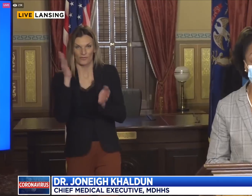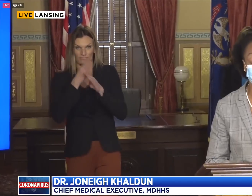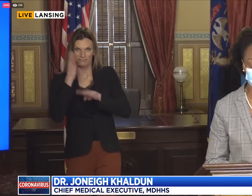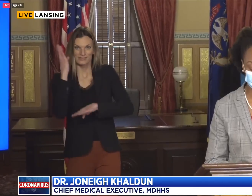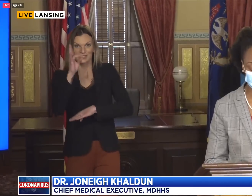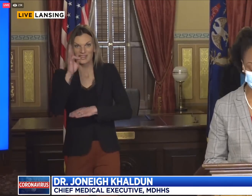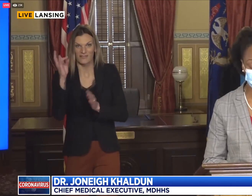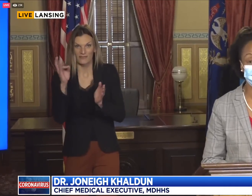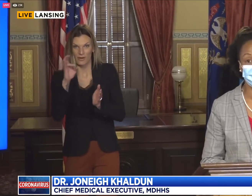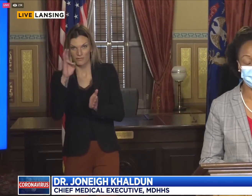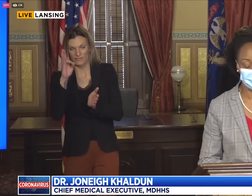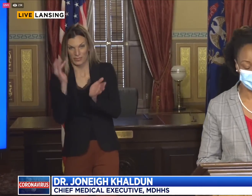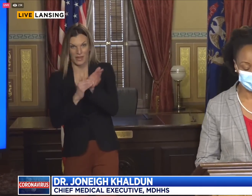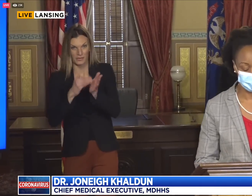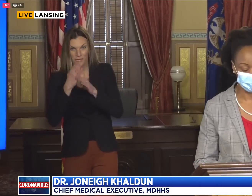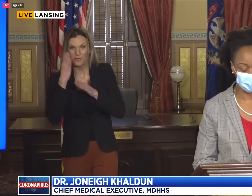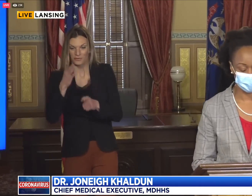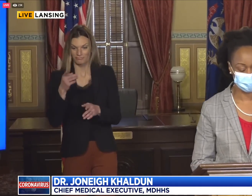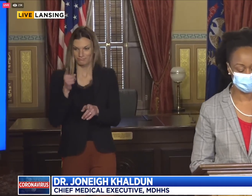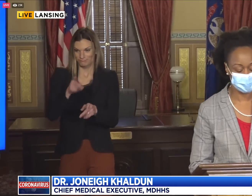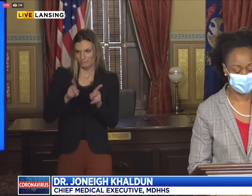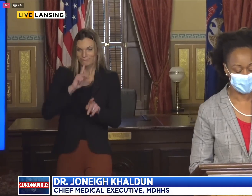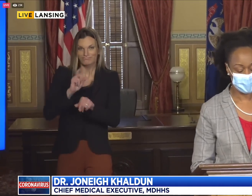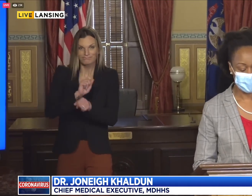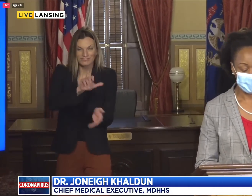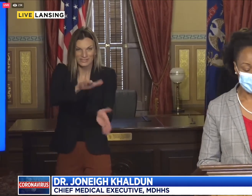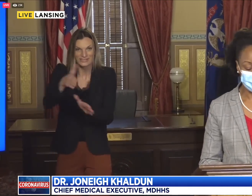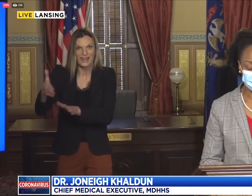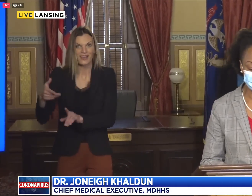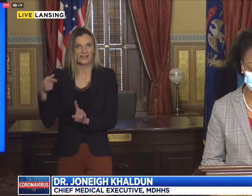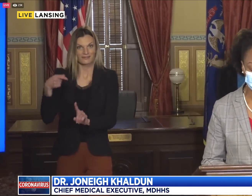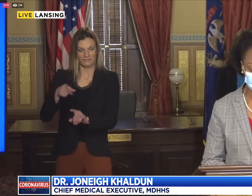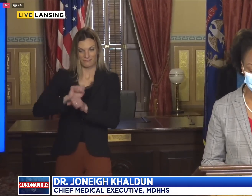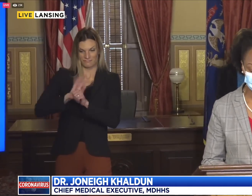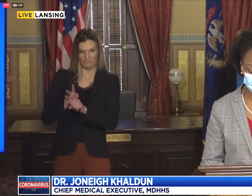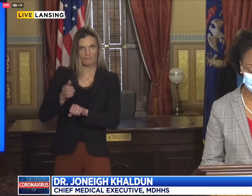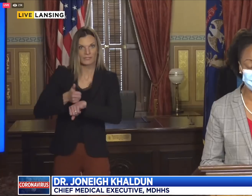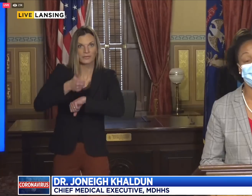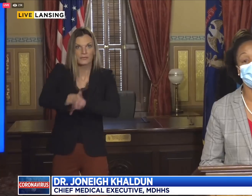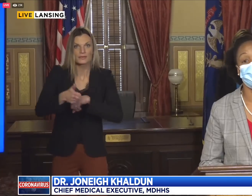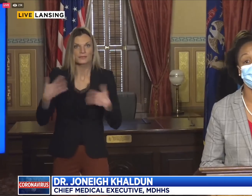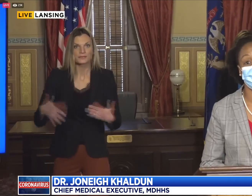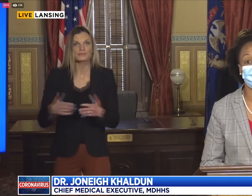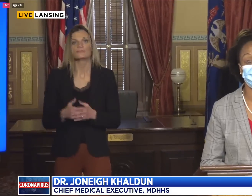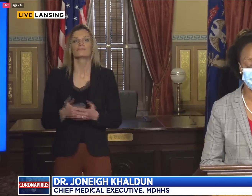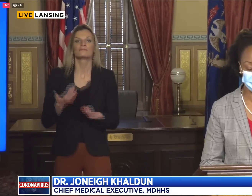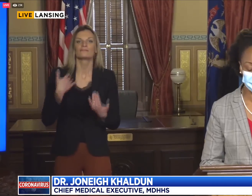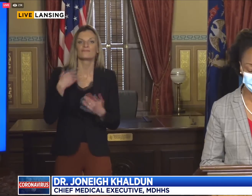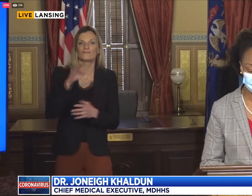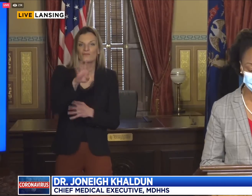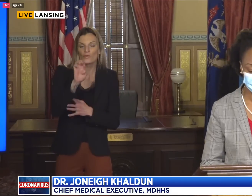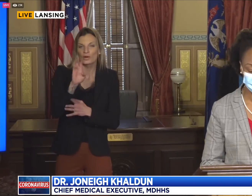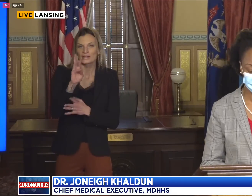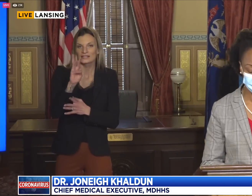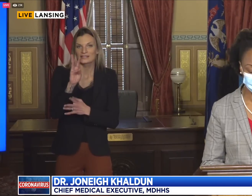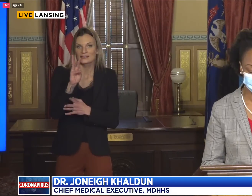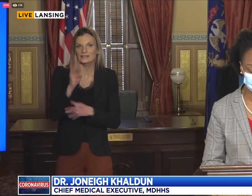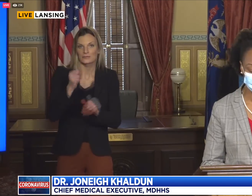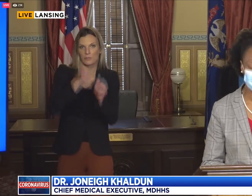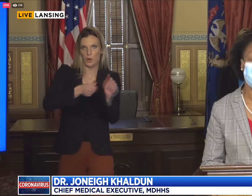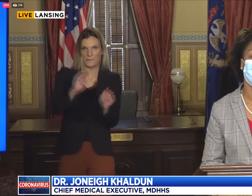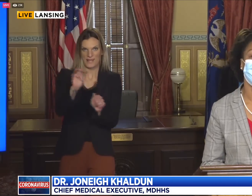7,811 total deaths due to COVID-19 in Michigan. Our overall case rate in the state is 416 cases